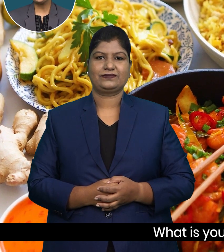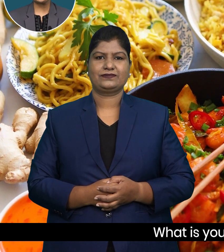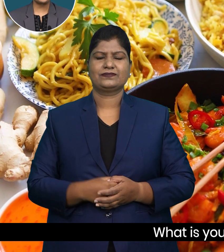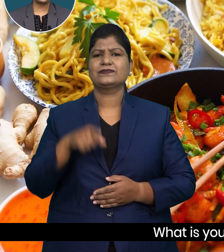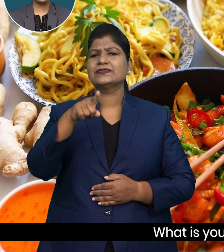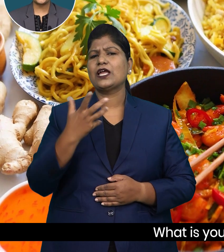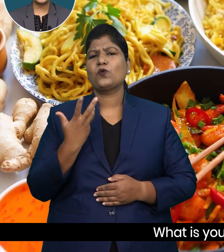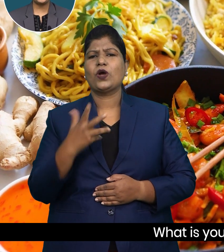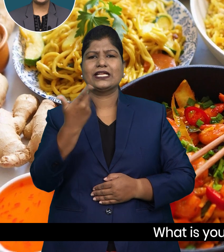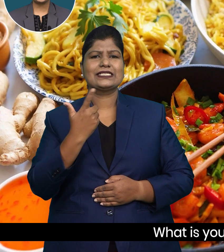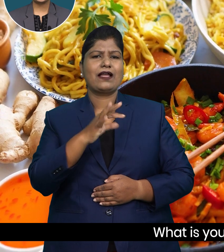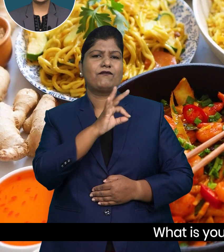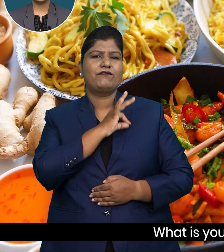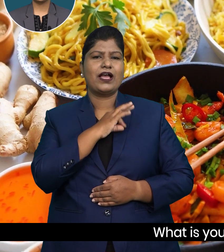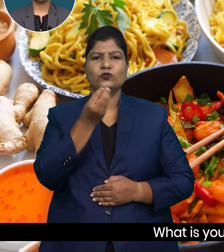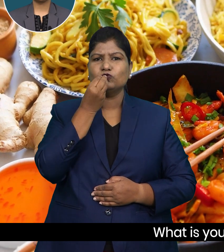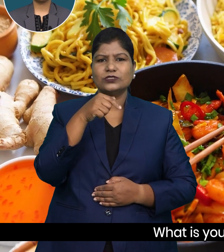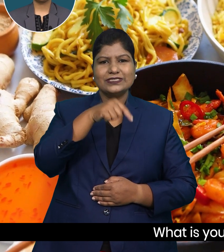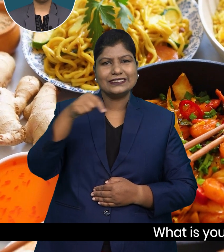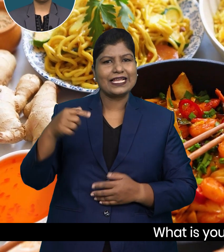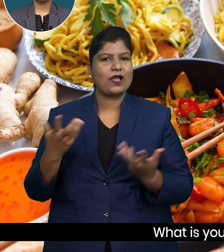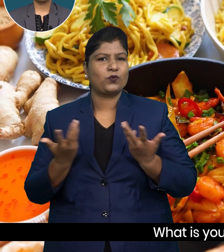What is your favorite food item?